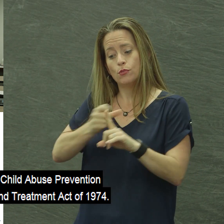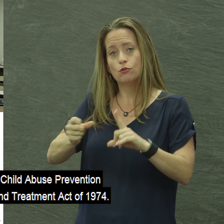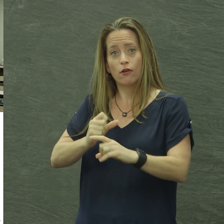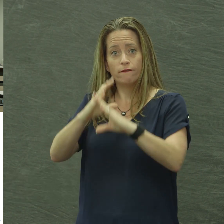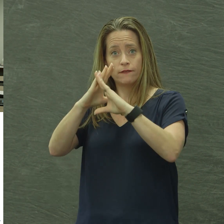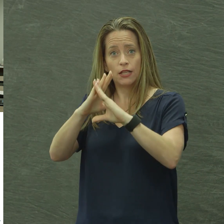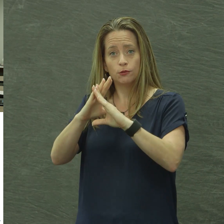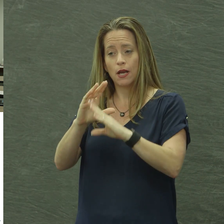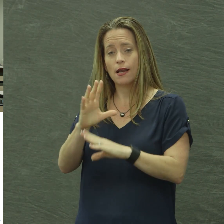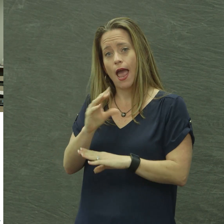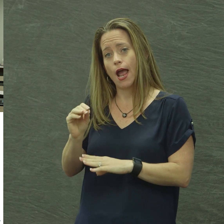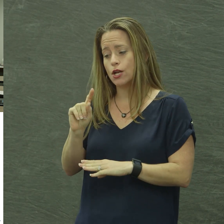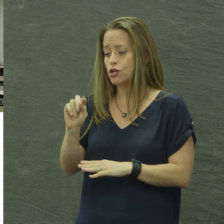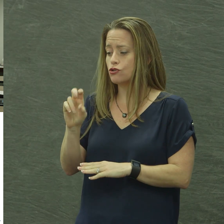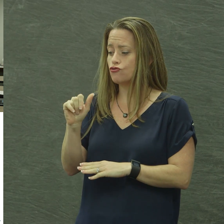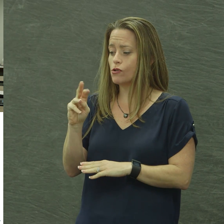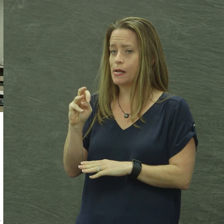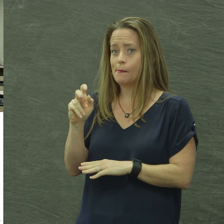1974.